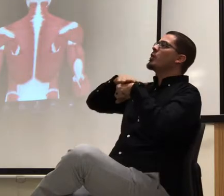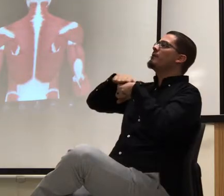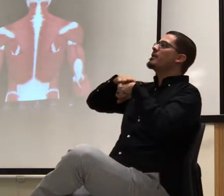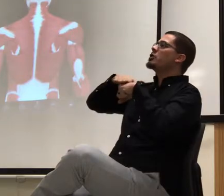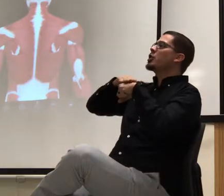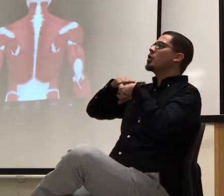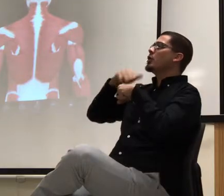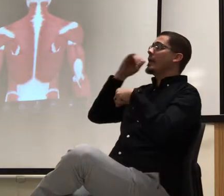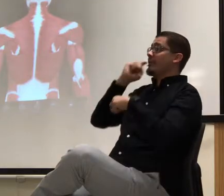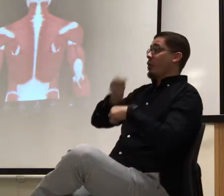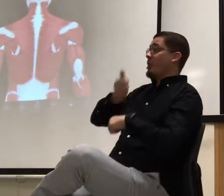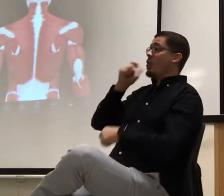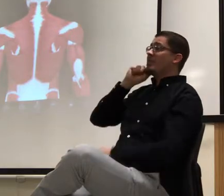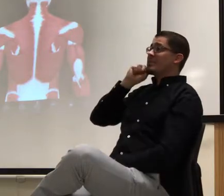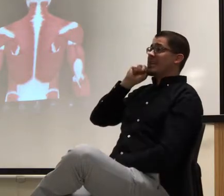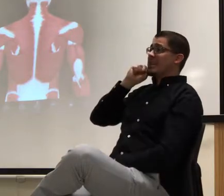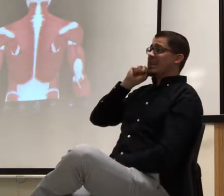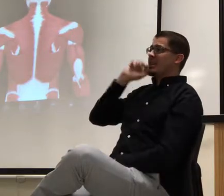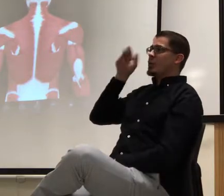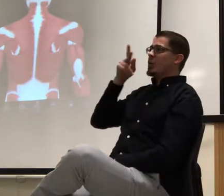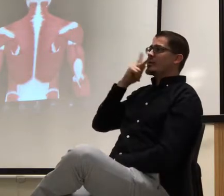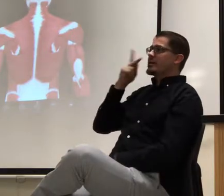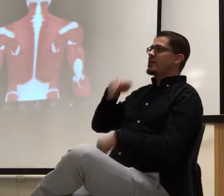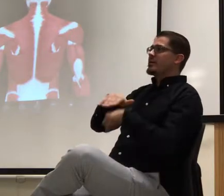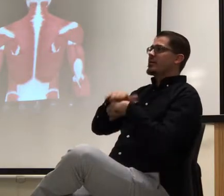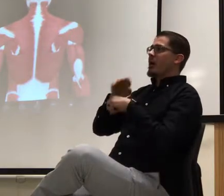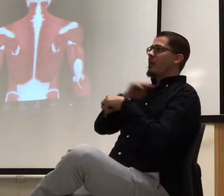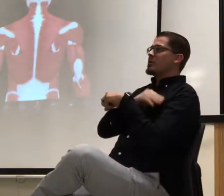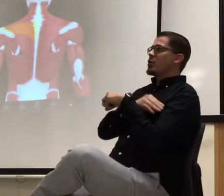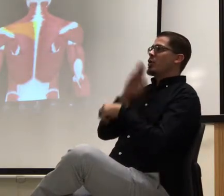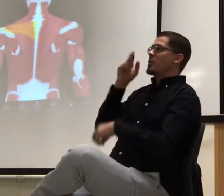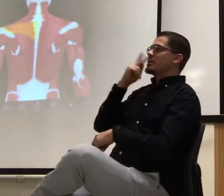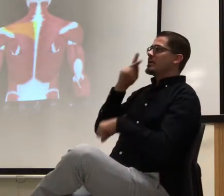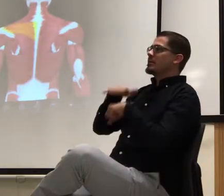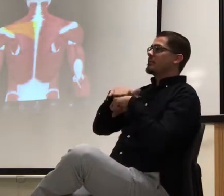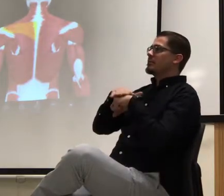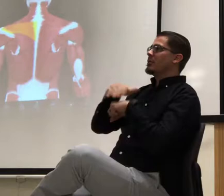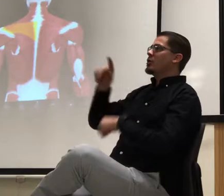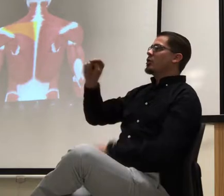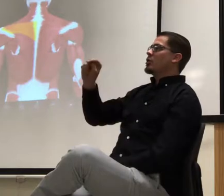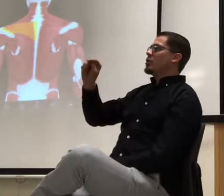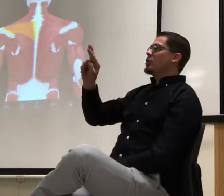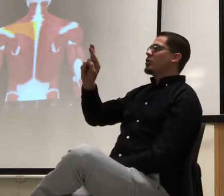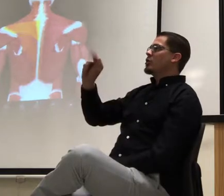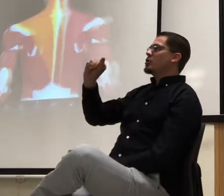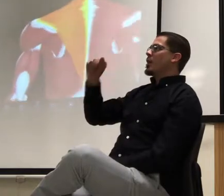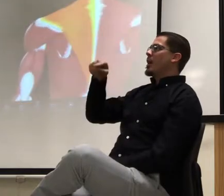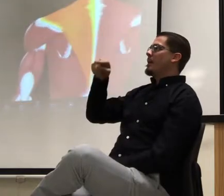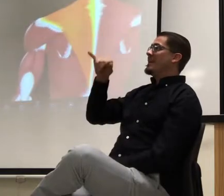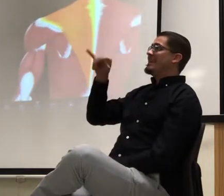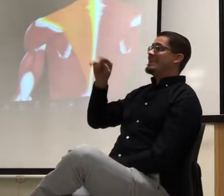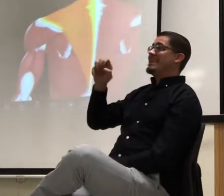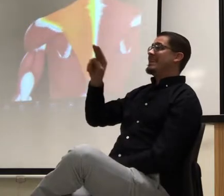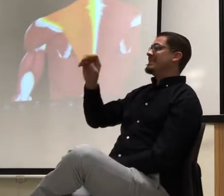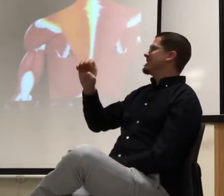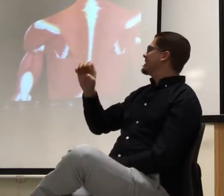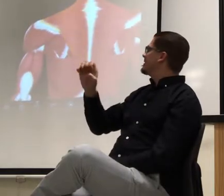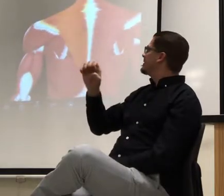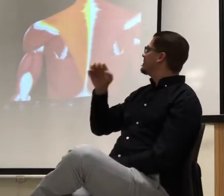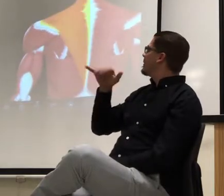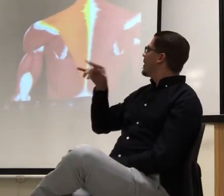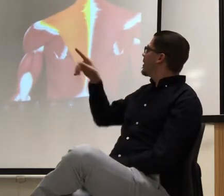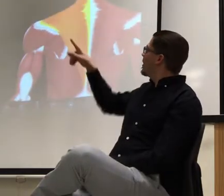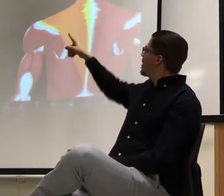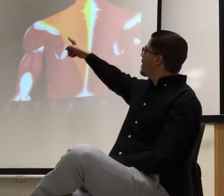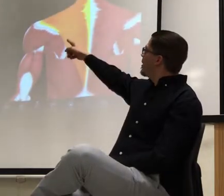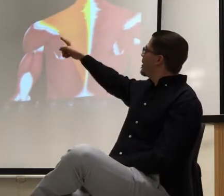You remove the skin, sub-Q, you see this muscle. It's trapezius. I'll highlight the entire trapezius muscle on the